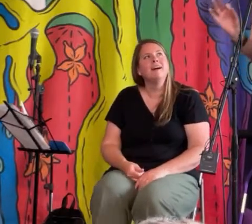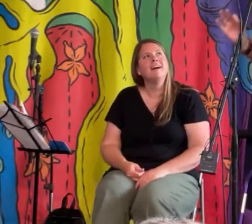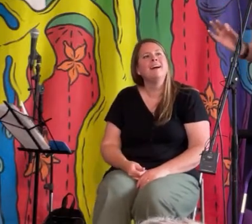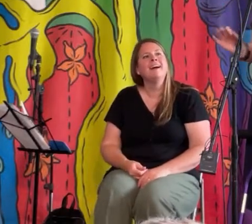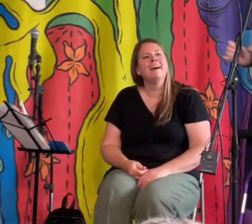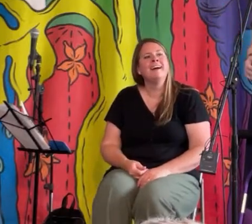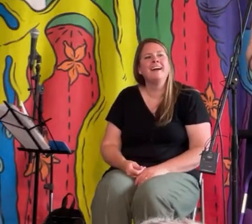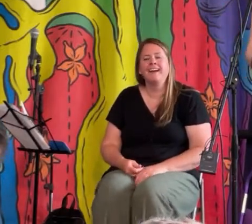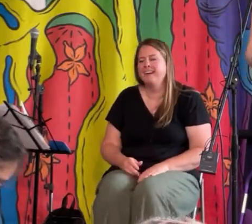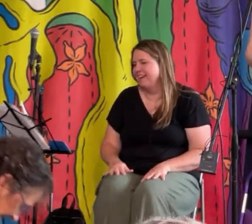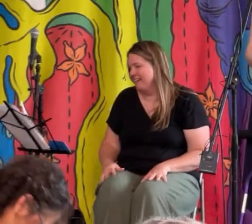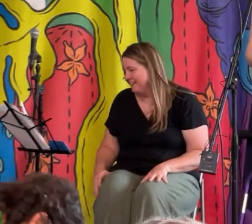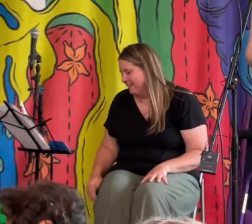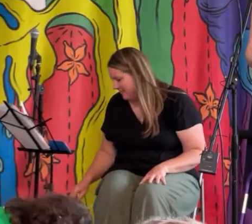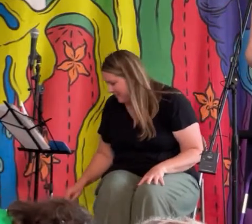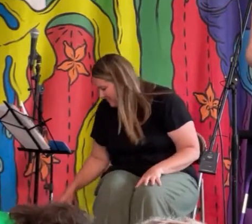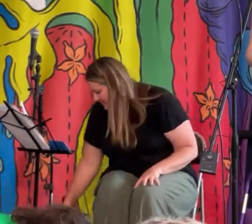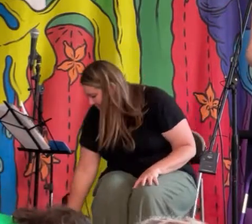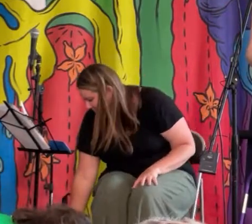Just spend a minute with it.